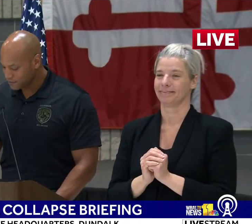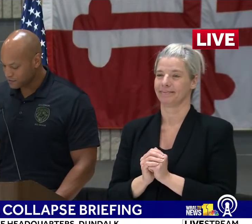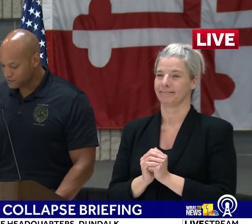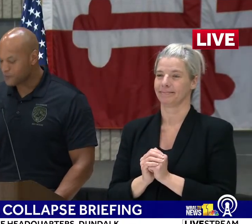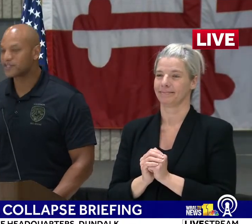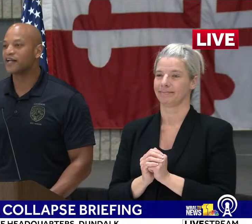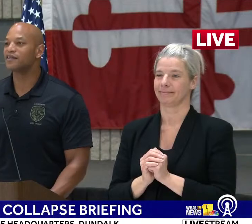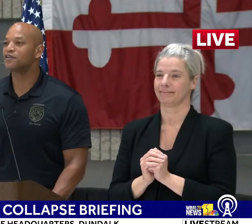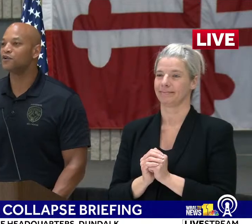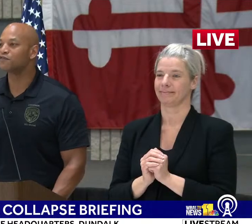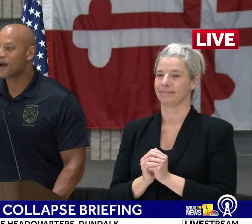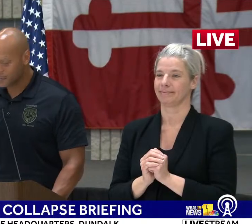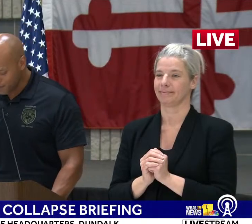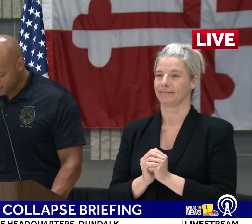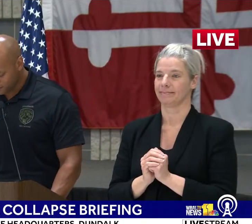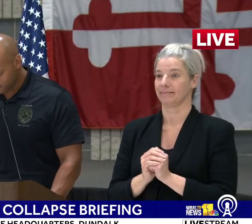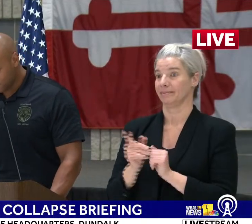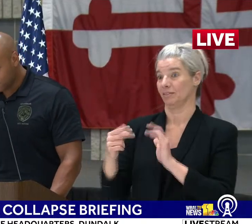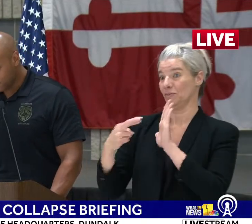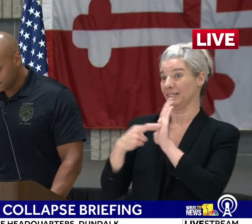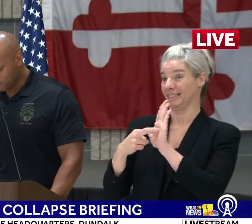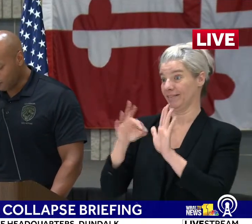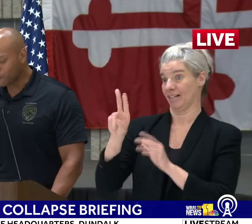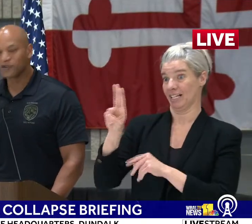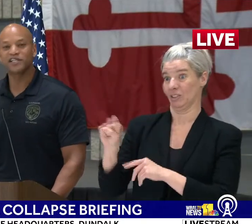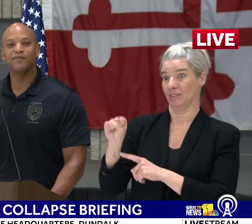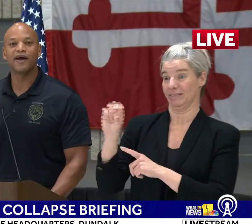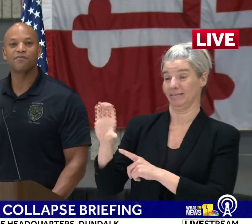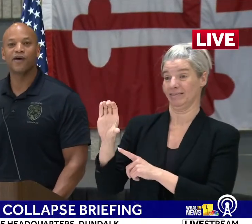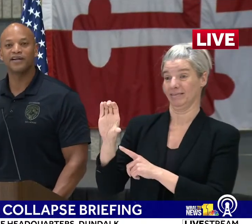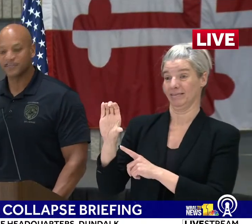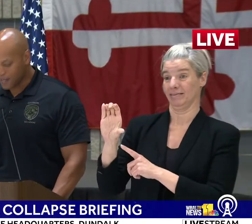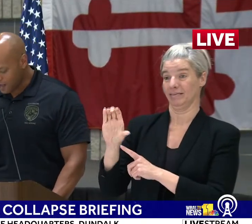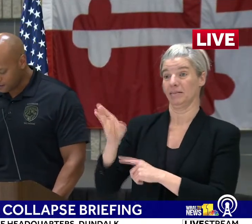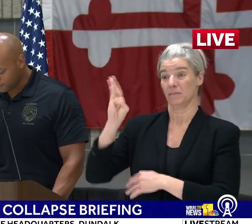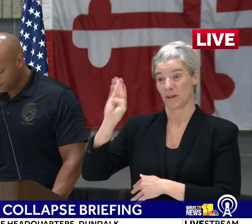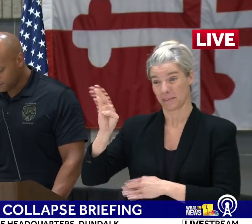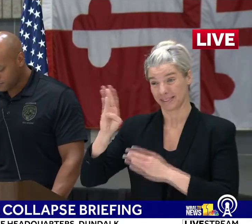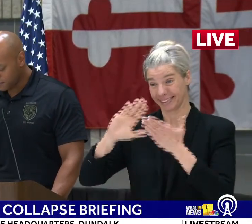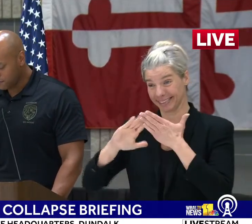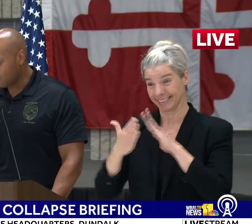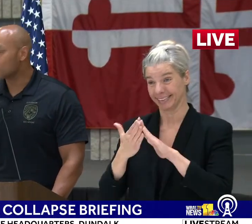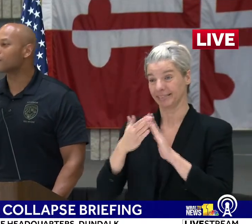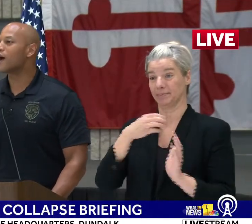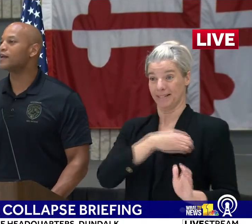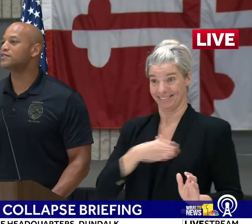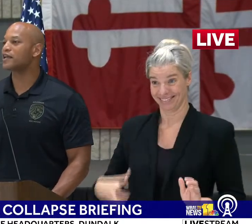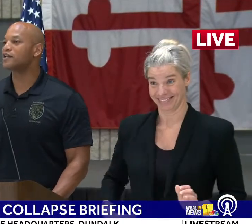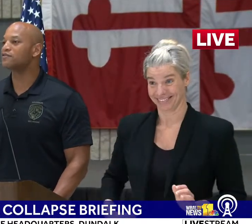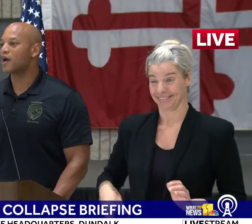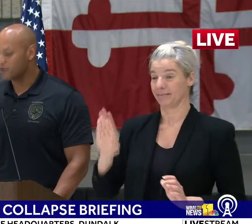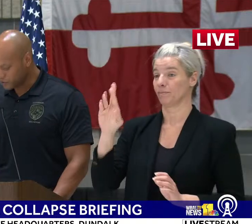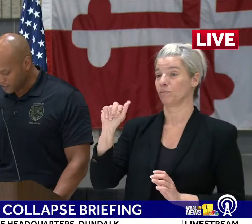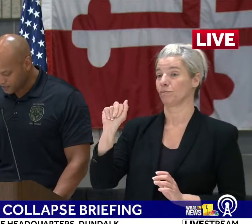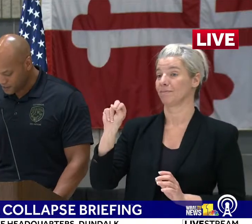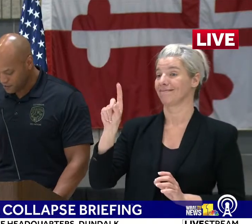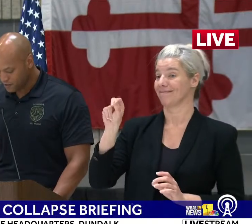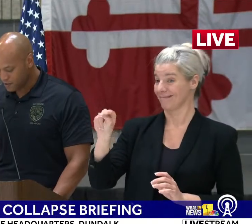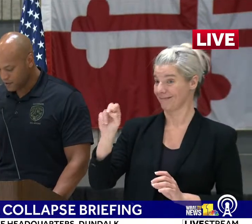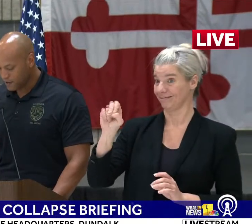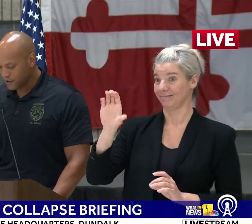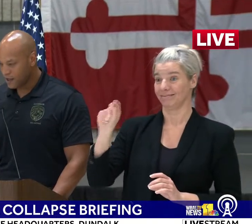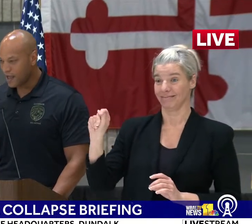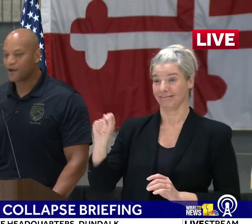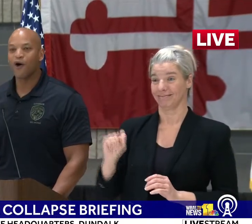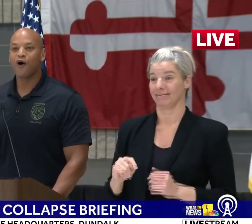Rear Admiral Watson, representing Unified Command. Baltimore City Mayor Brandon Scott. Baltimore County Executive Johnny